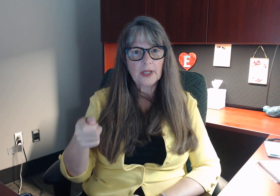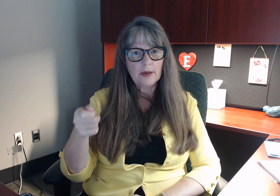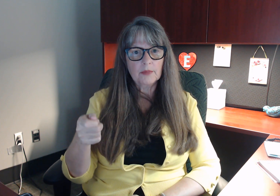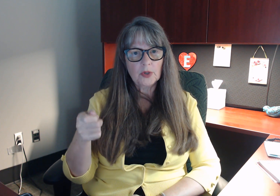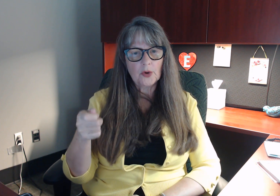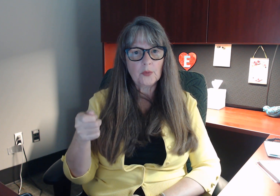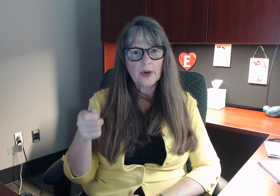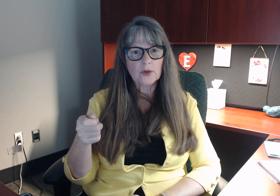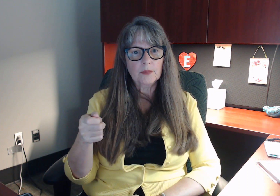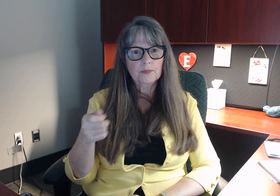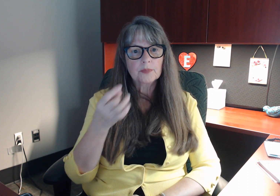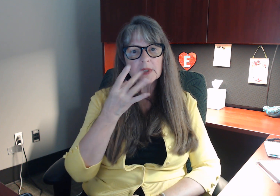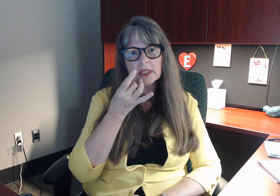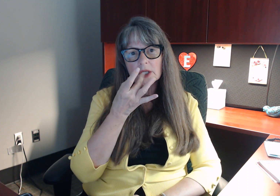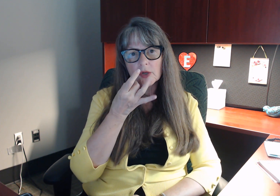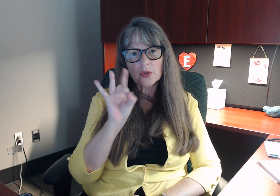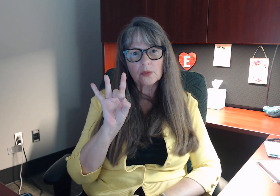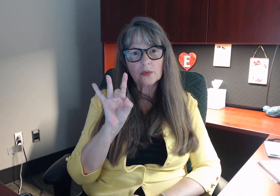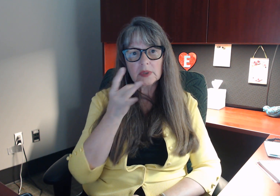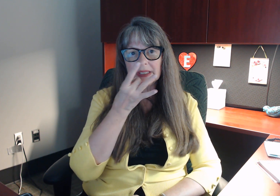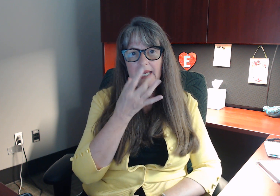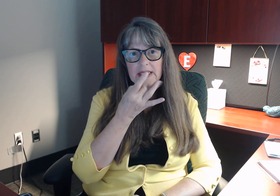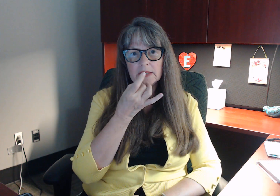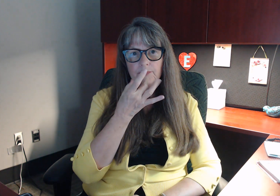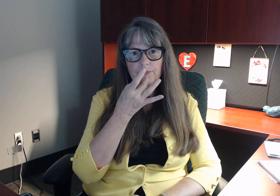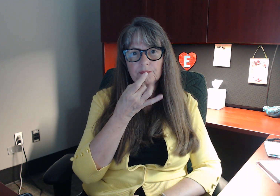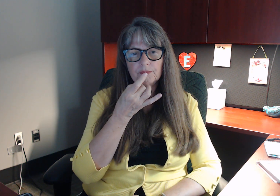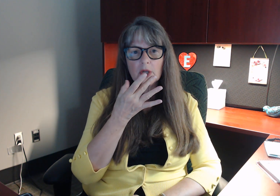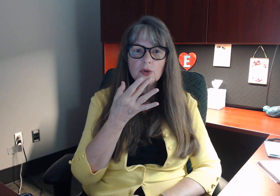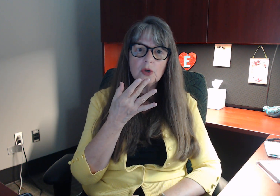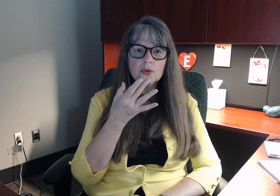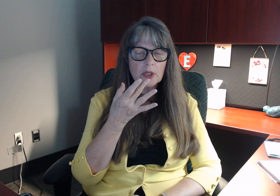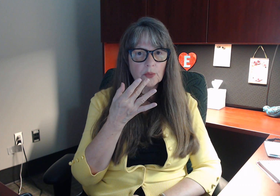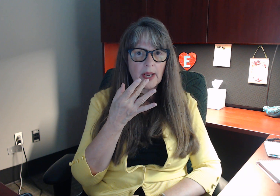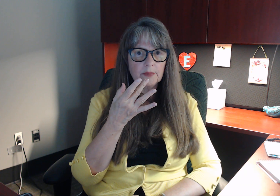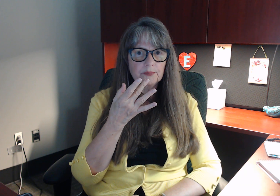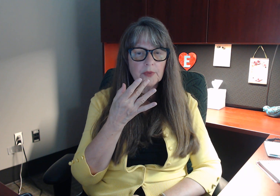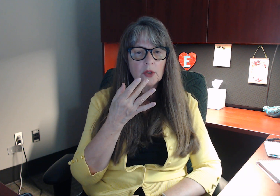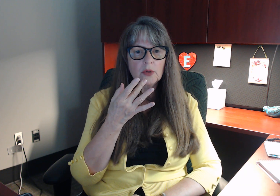them, whatever. But this is also light. So you could do it either way. You could